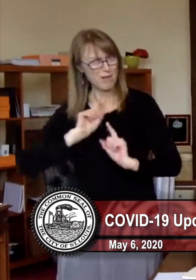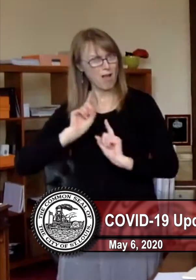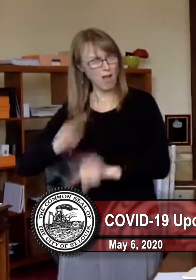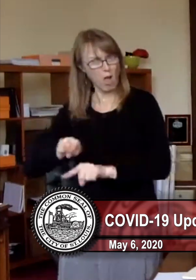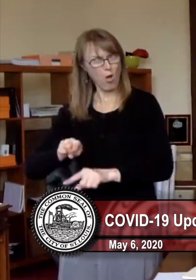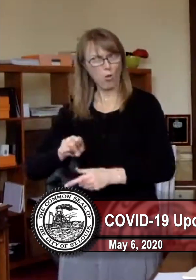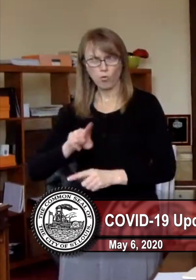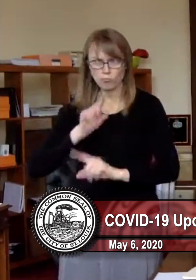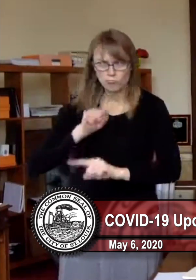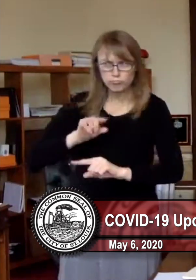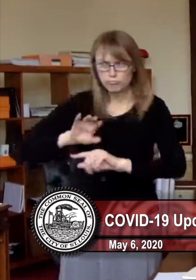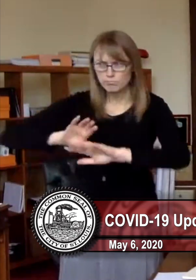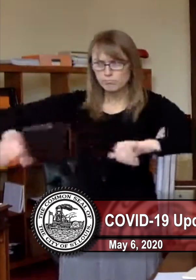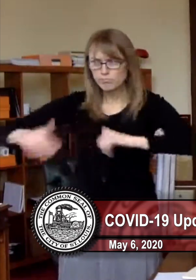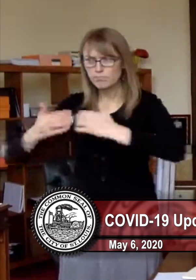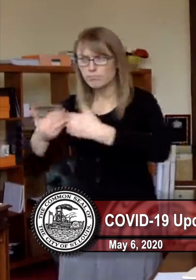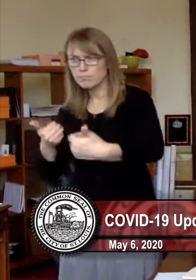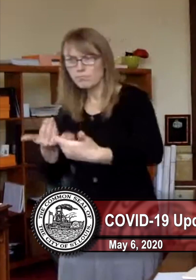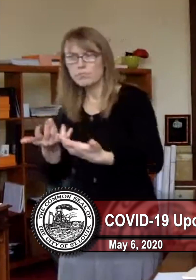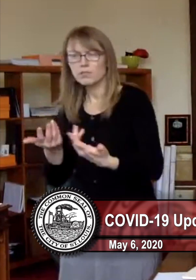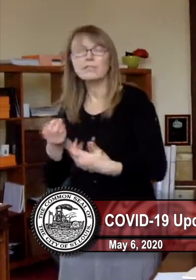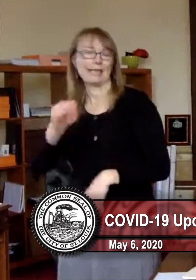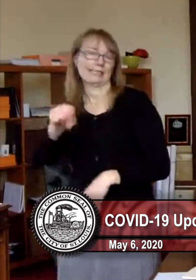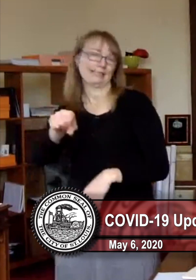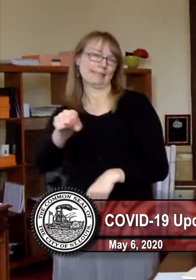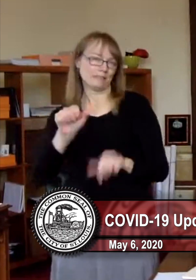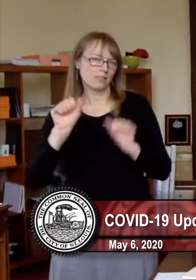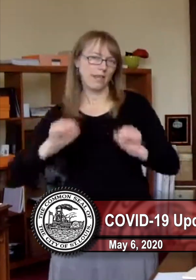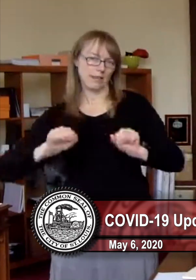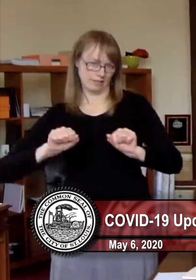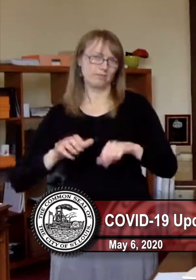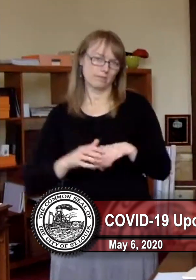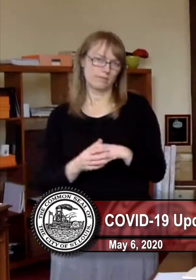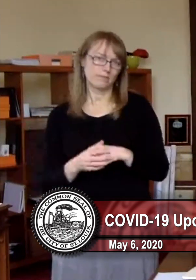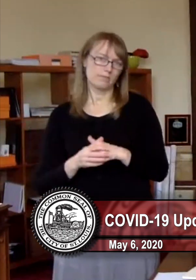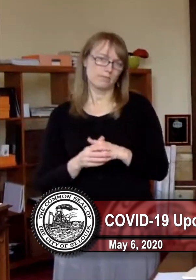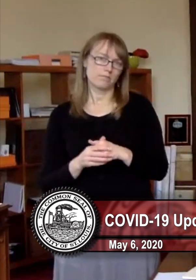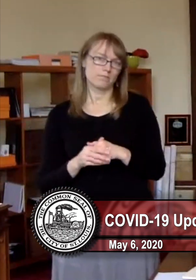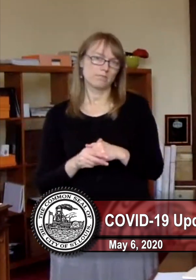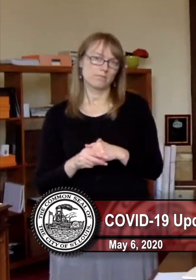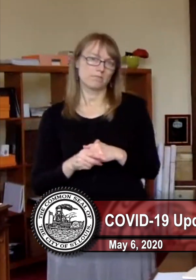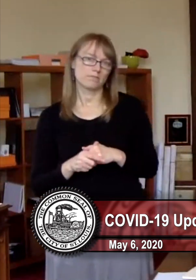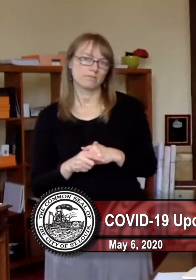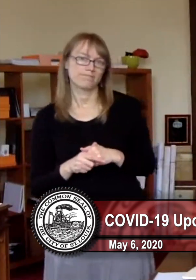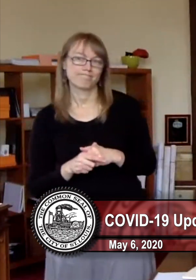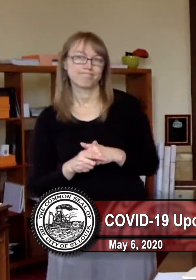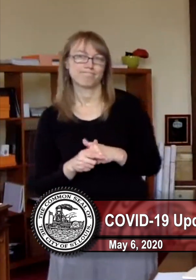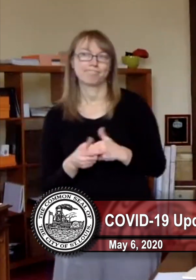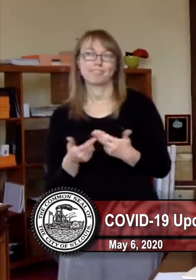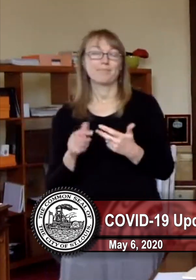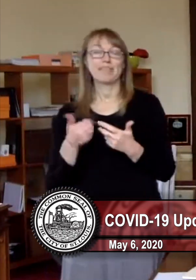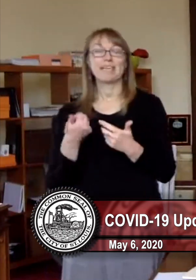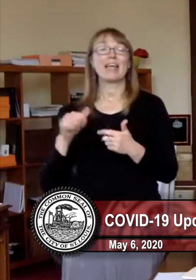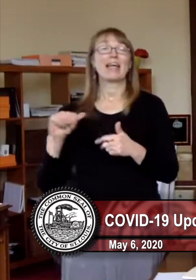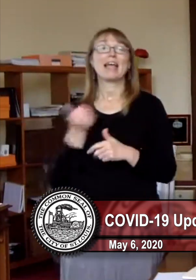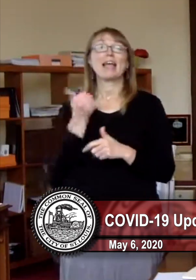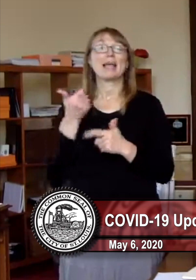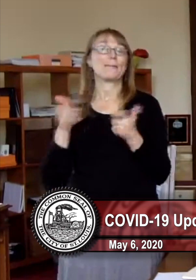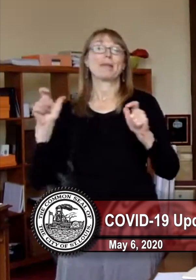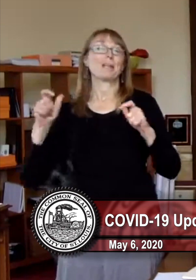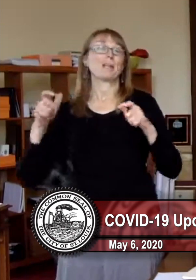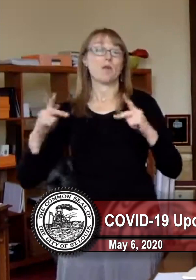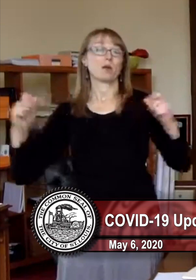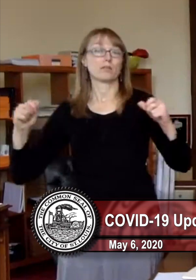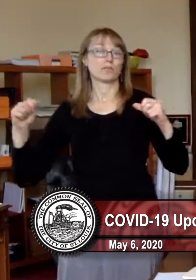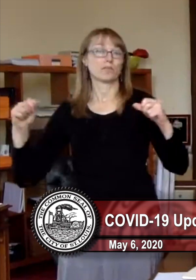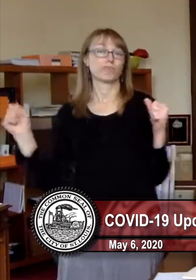So yes, I don't know what size parties we're talking about here, but any big party, we still